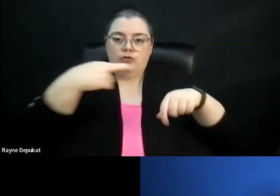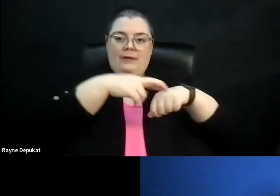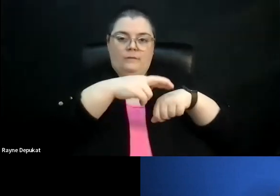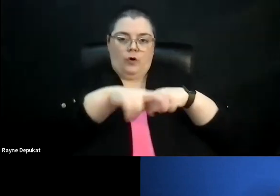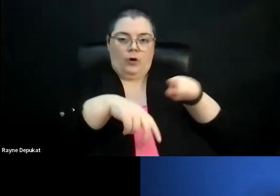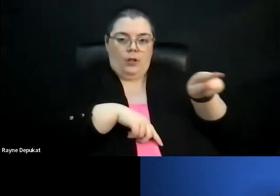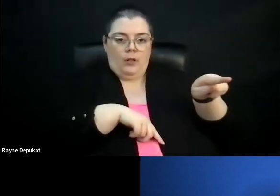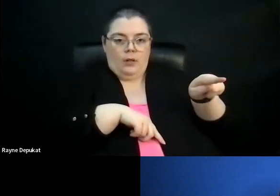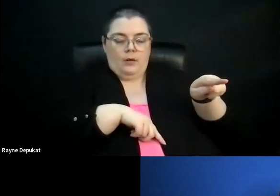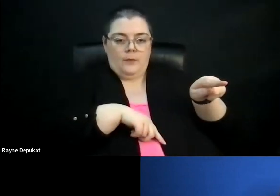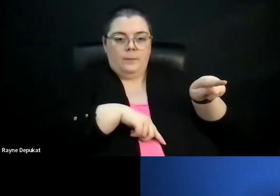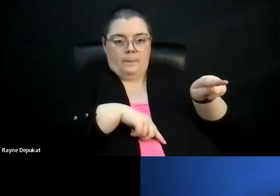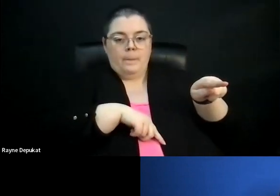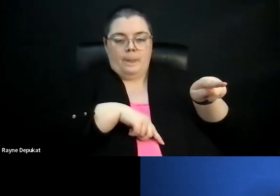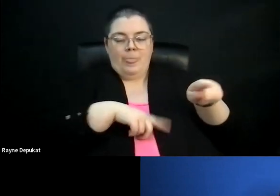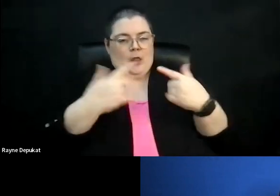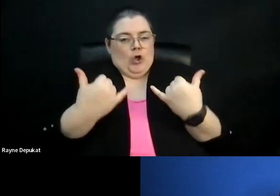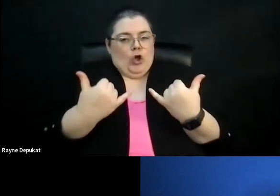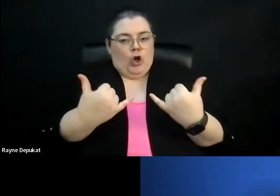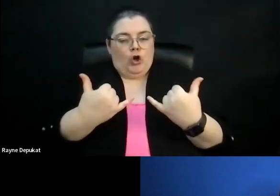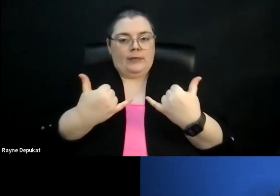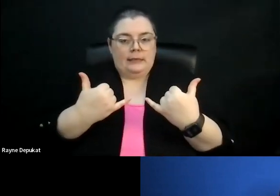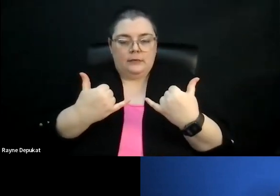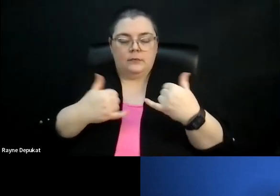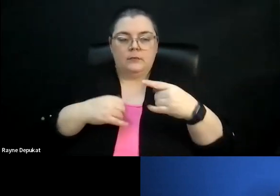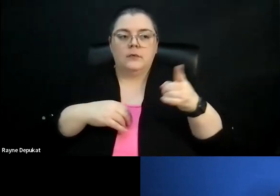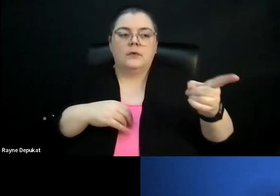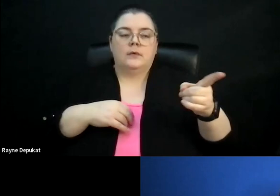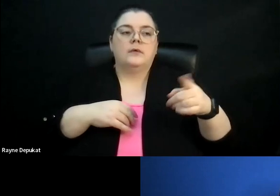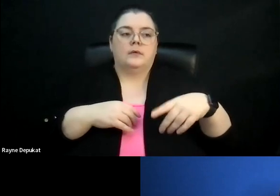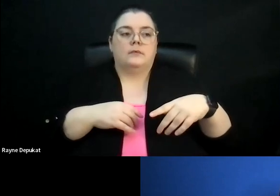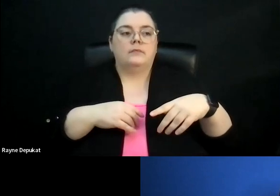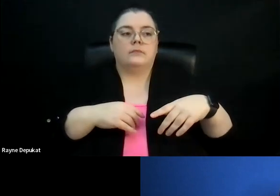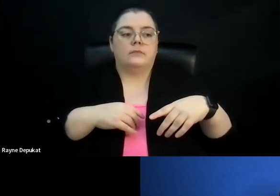And that's from the referral service from CDHH, the current policies and procedures.